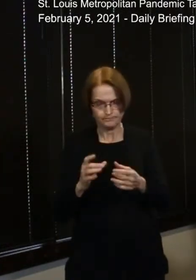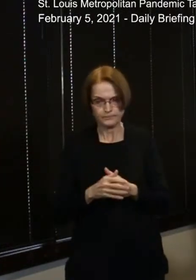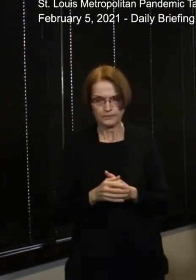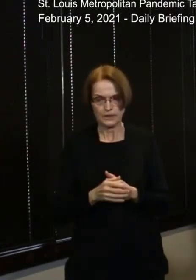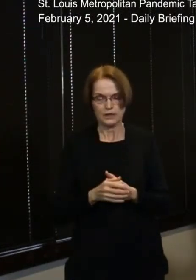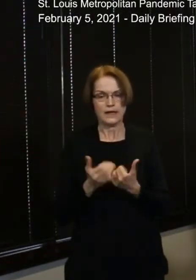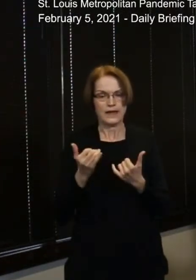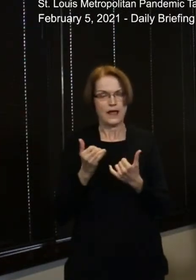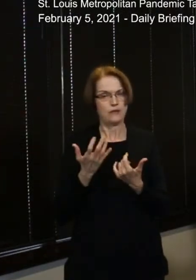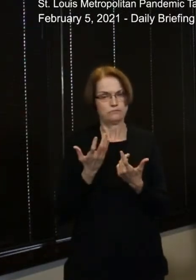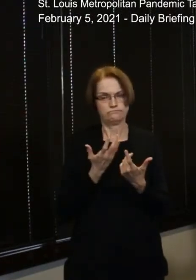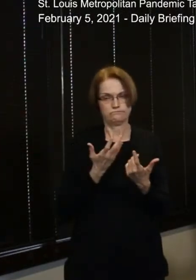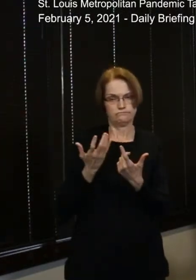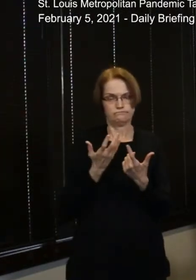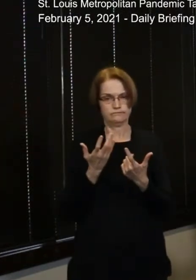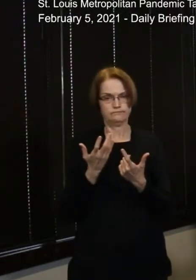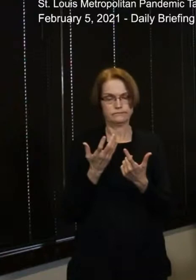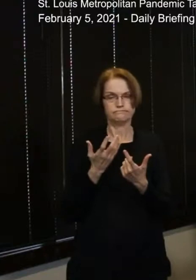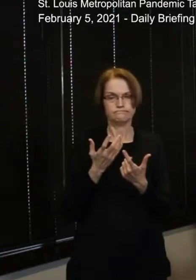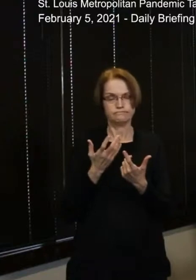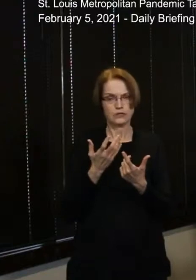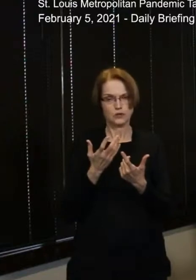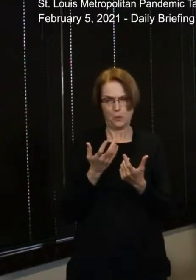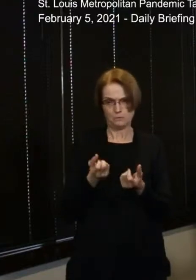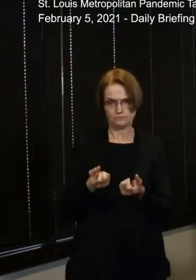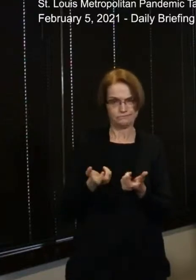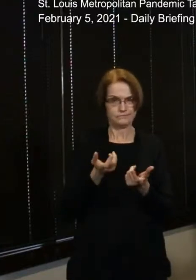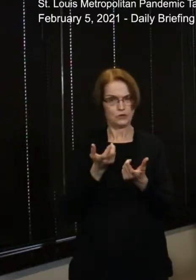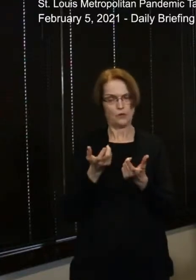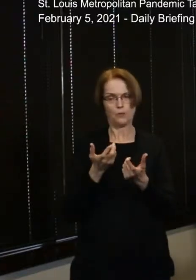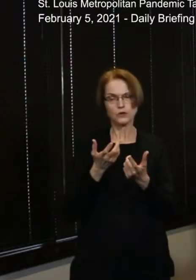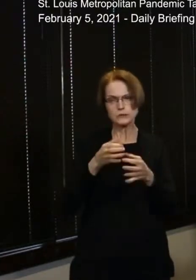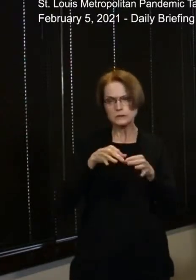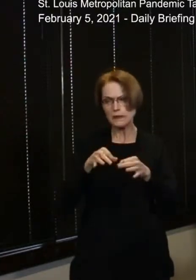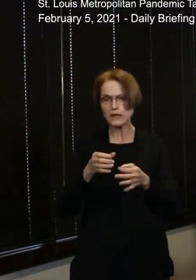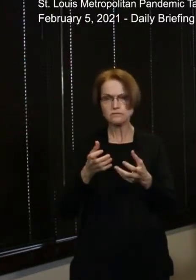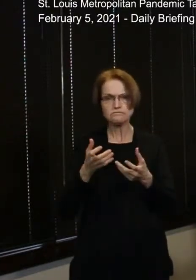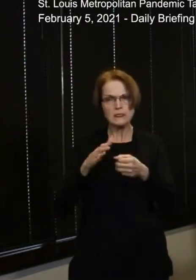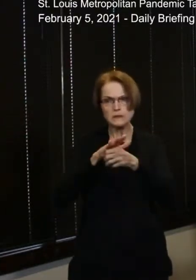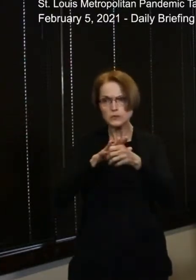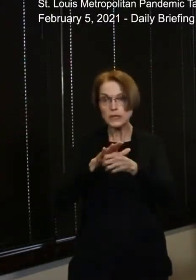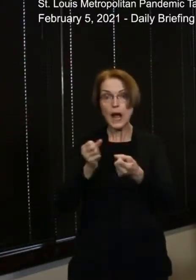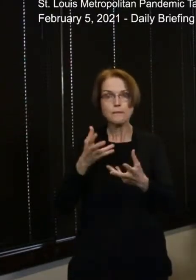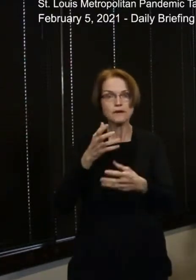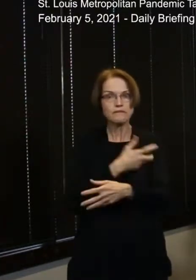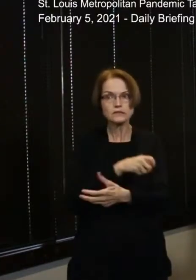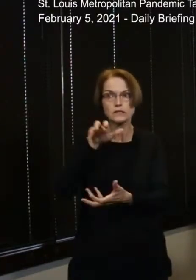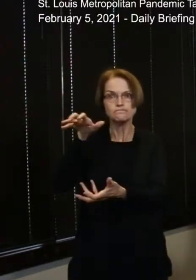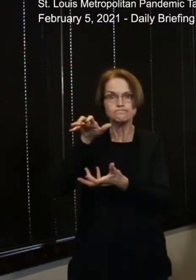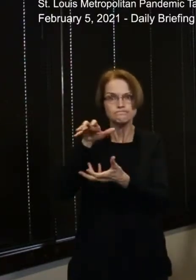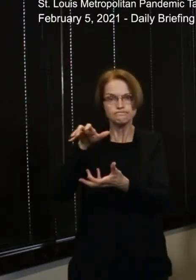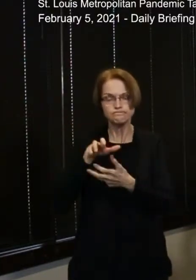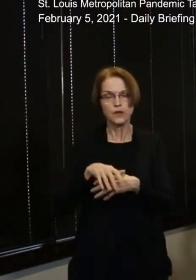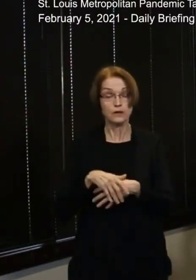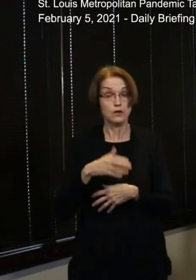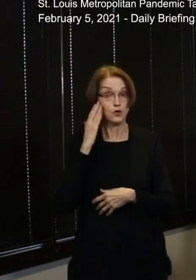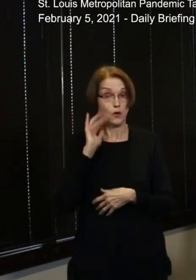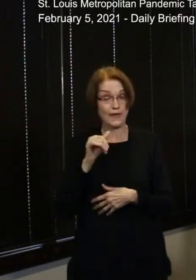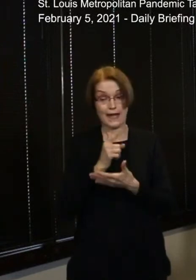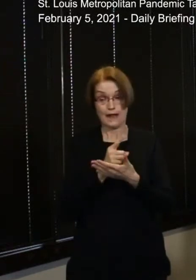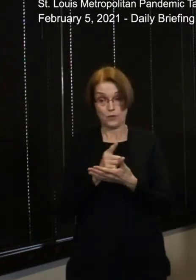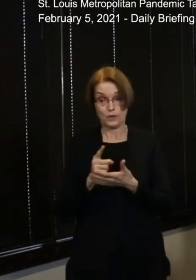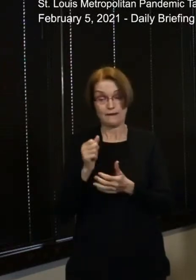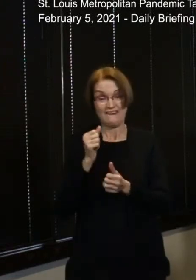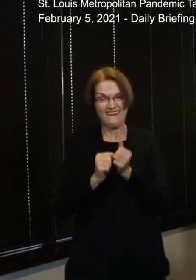little bit of context about the supply of vaccine that is coming into the region. So as many of you know, each week,